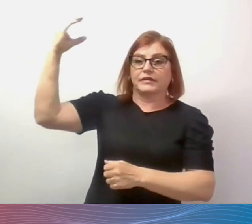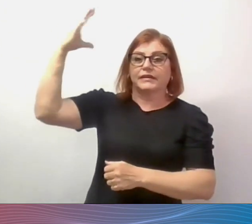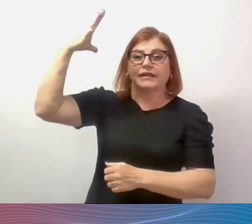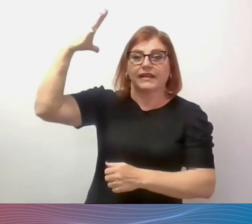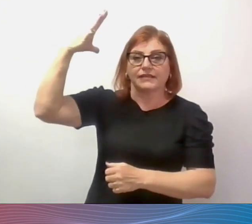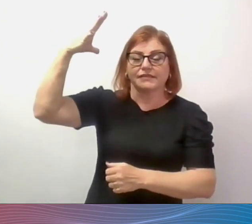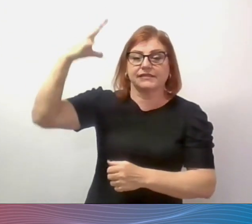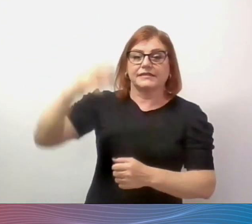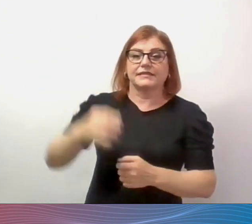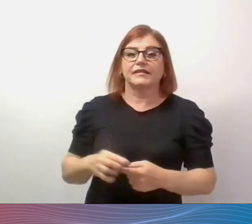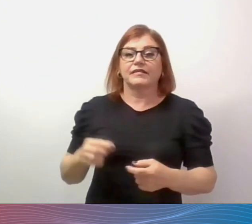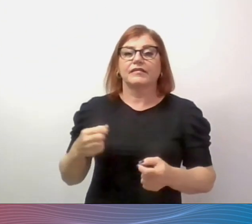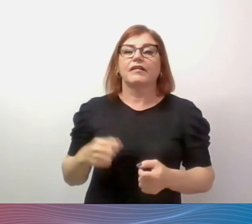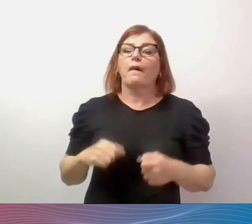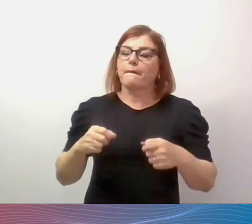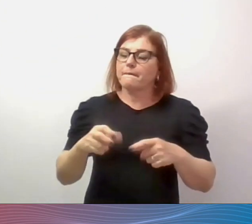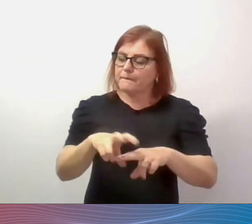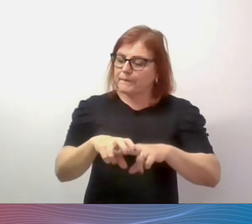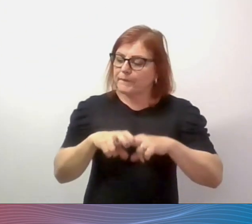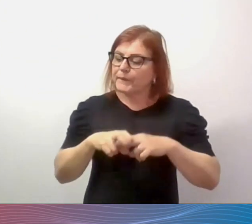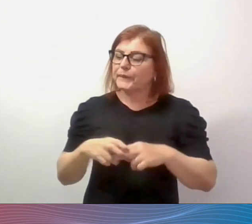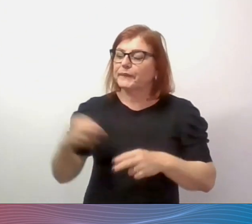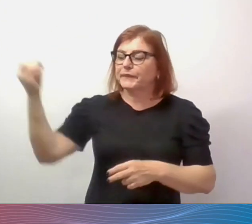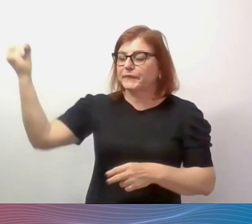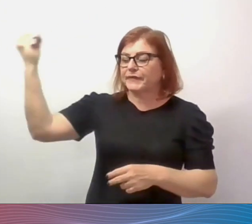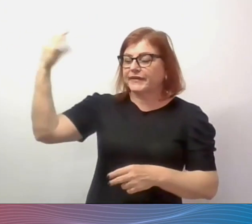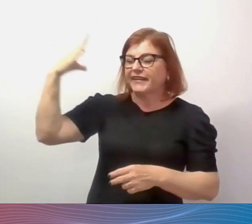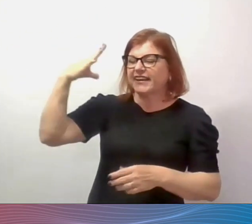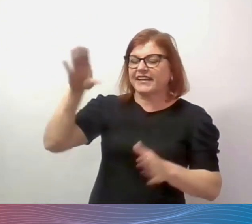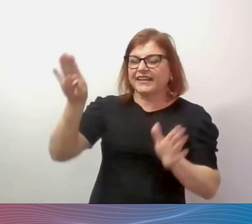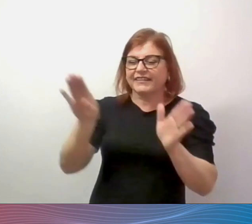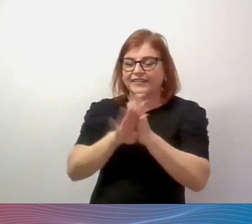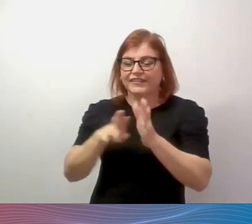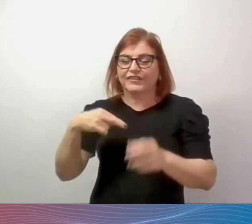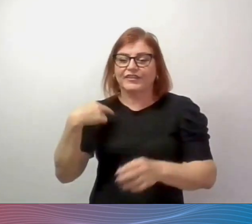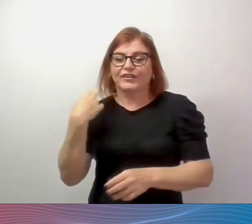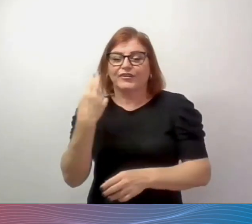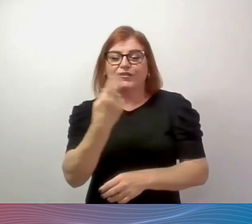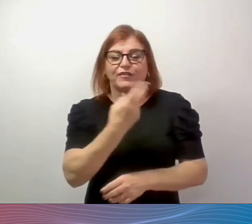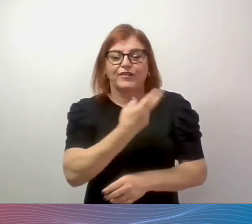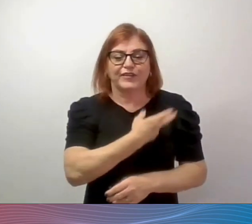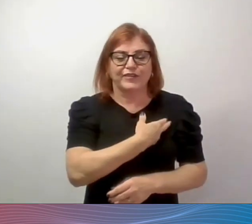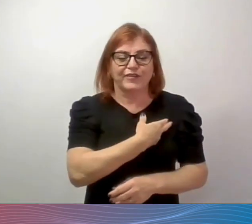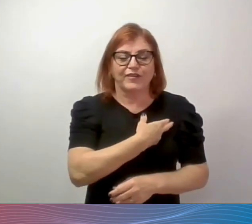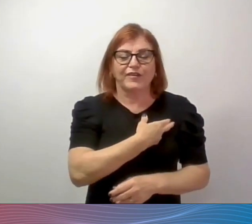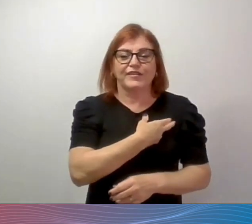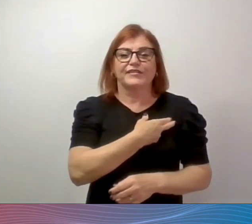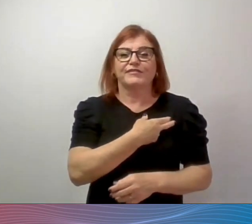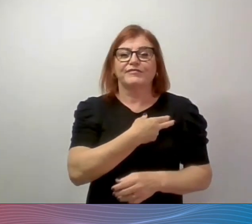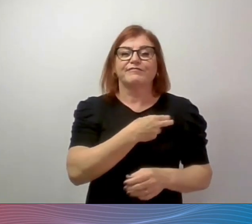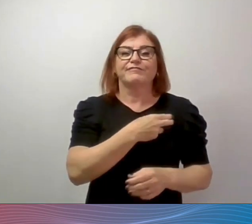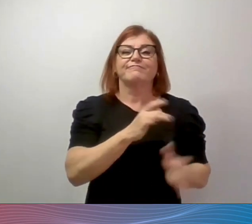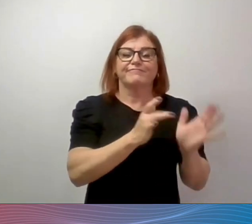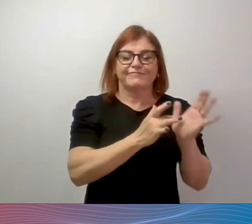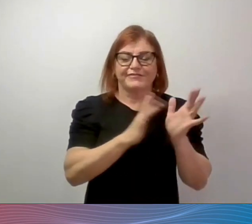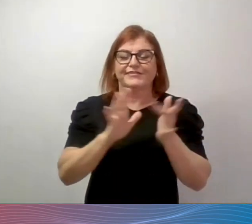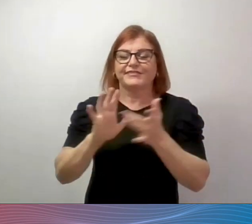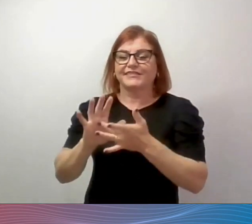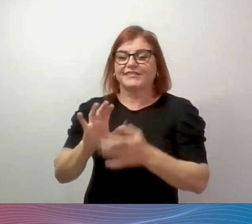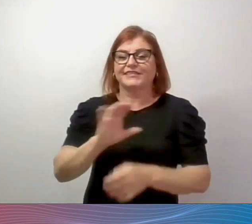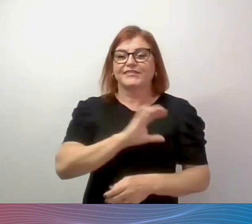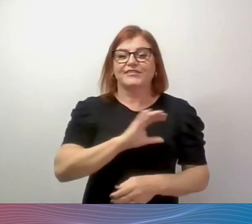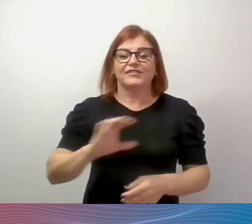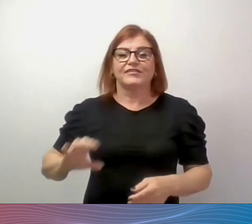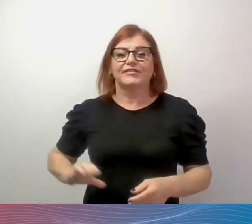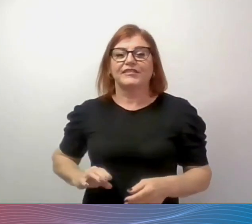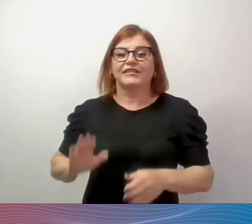graça veio por meio de Jesus Cristo quando ele se fez carne. That's why grace came through Jesus Christ when